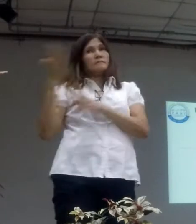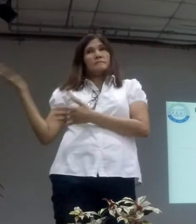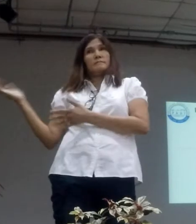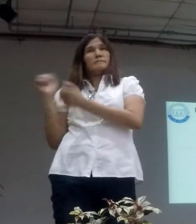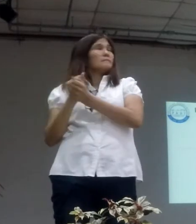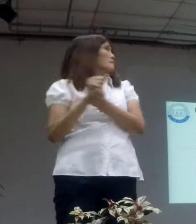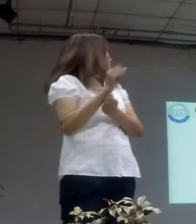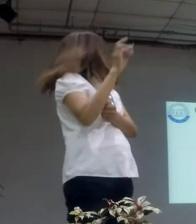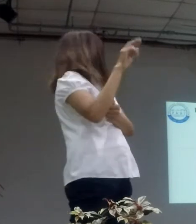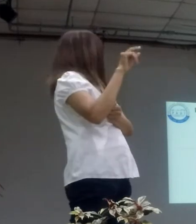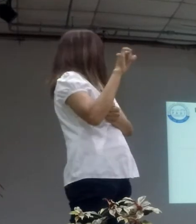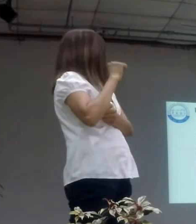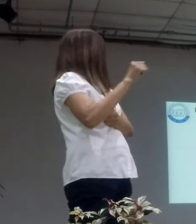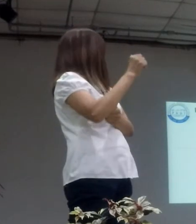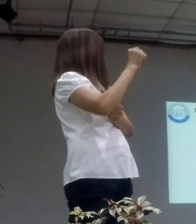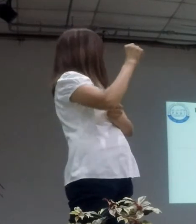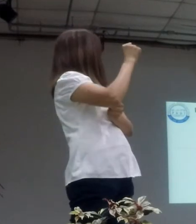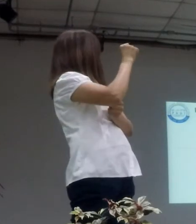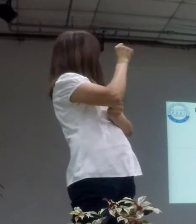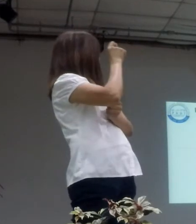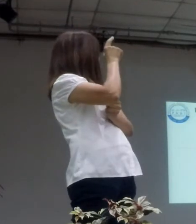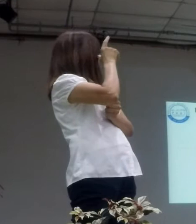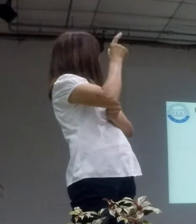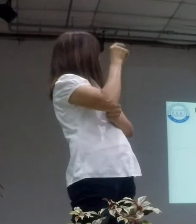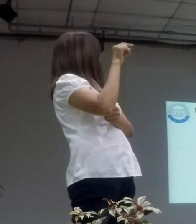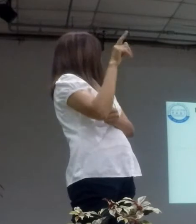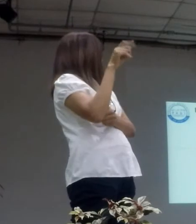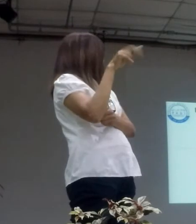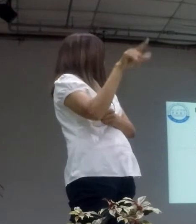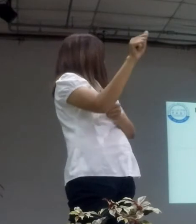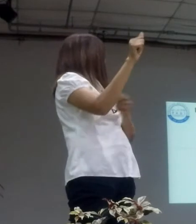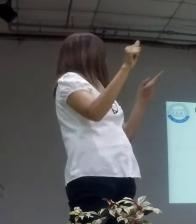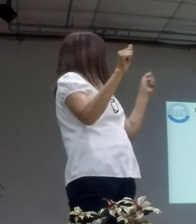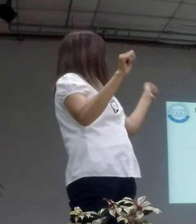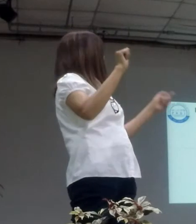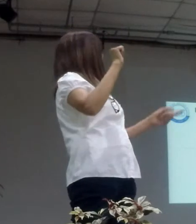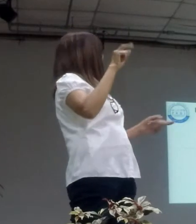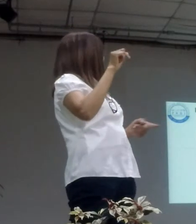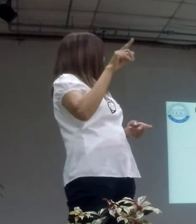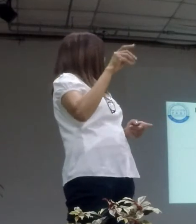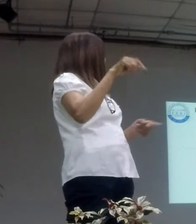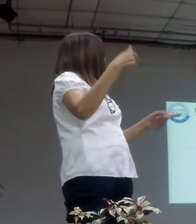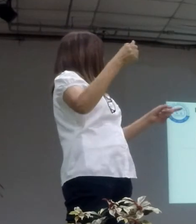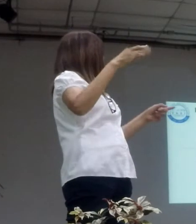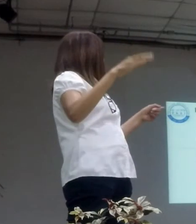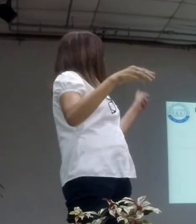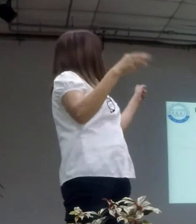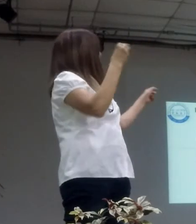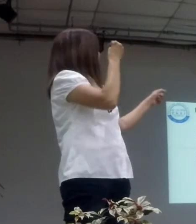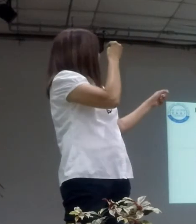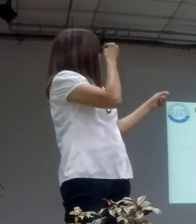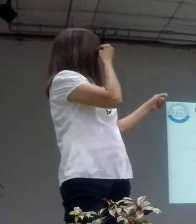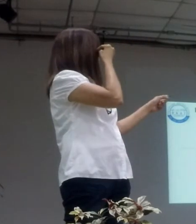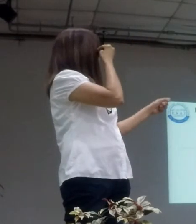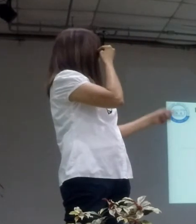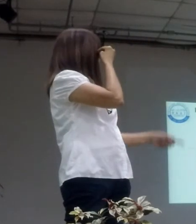Ortiz, Luisa, Perla, Alex Gabay, Mayet